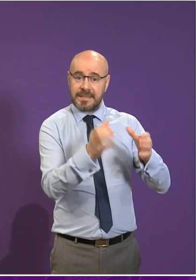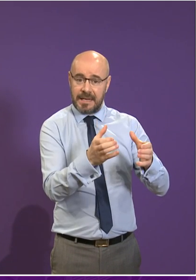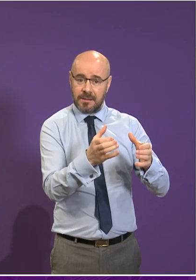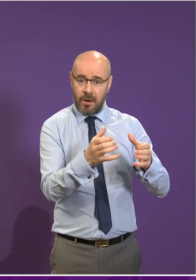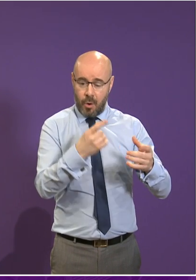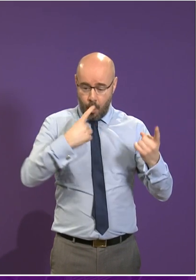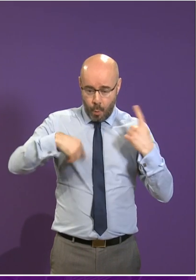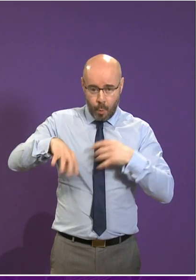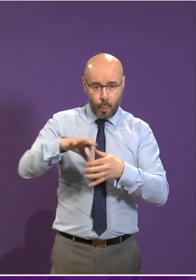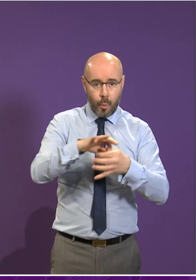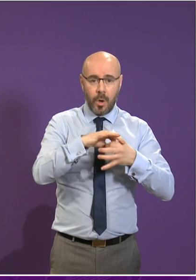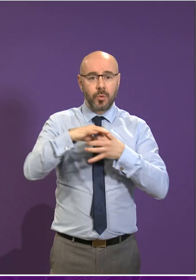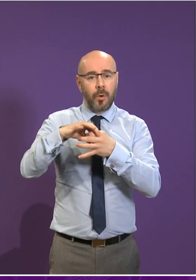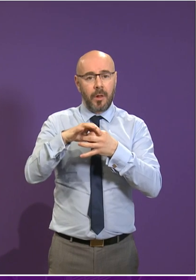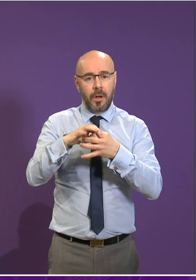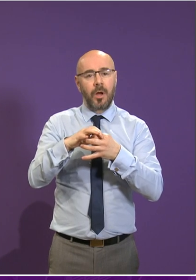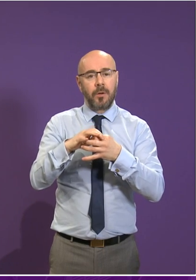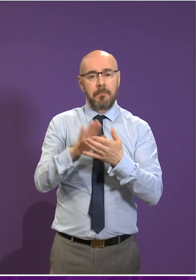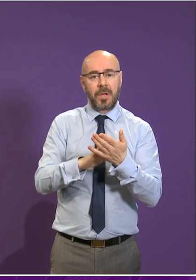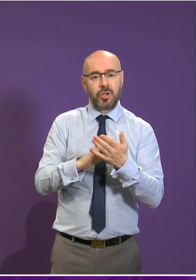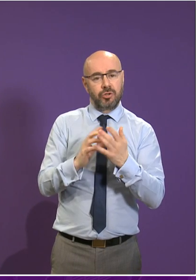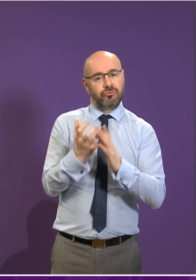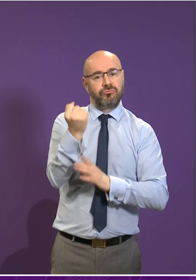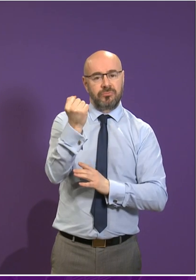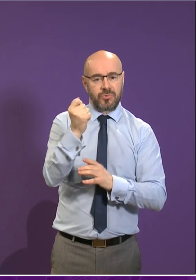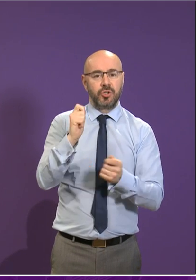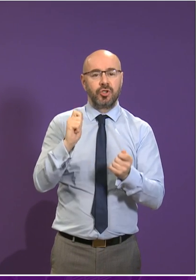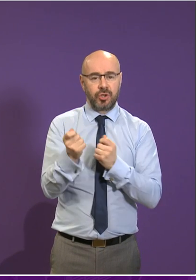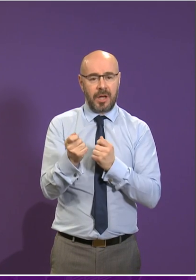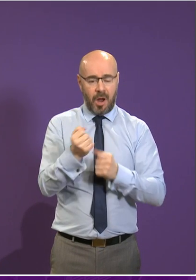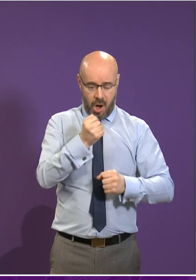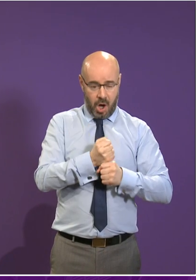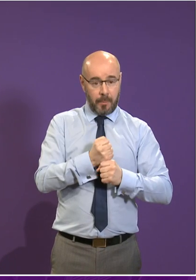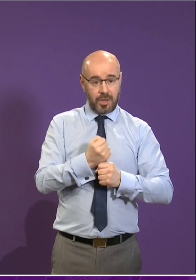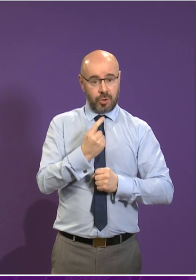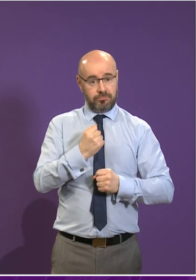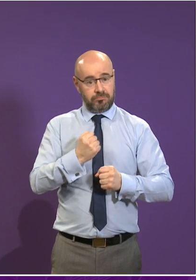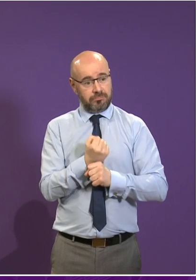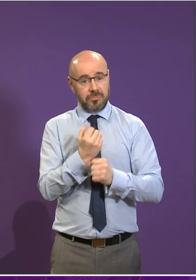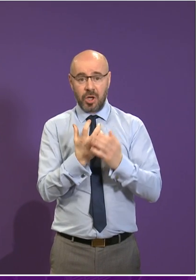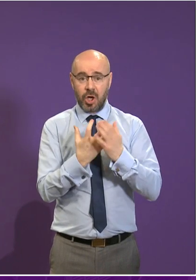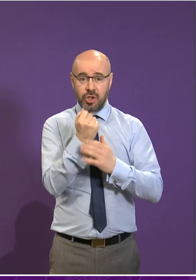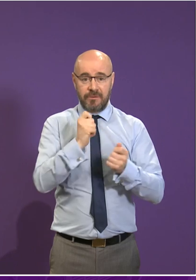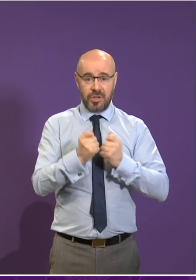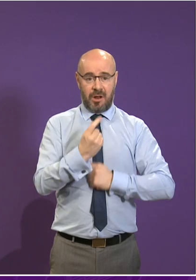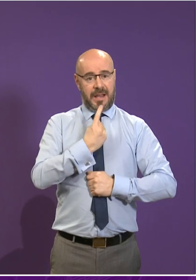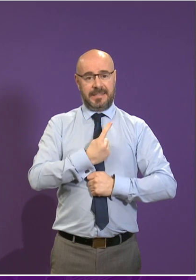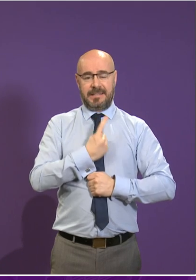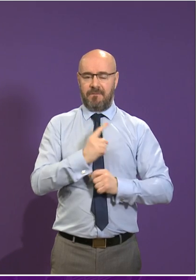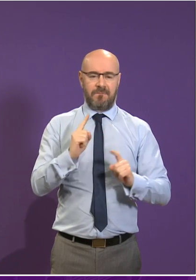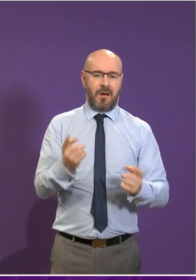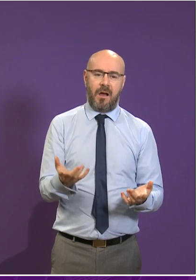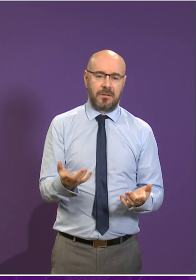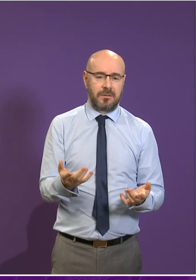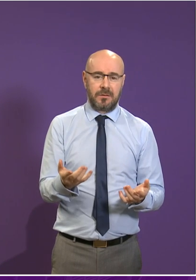change. We know that government cannot deliver change on its own, and nor would we want to. So we